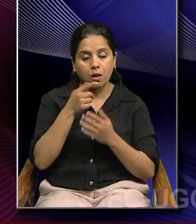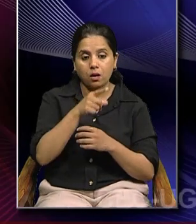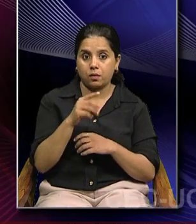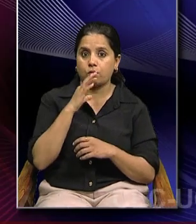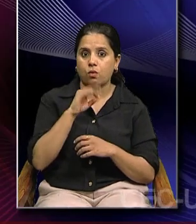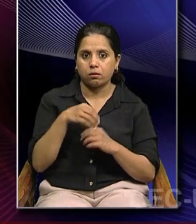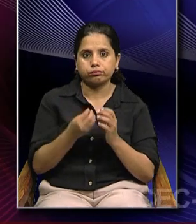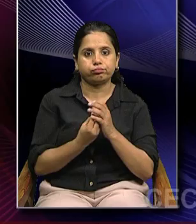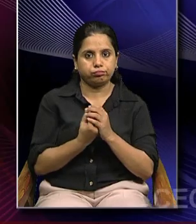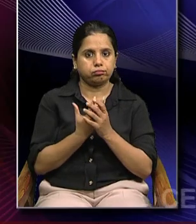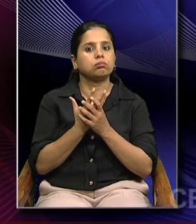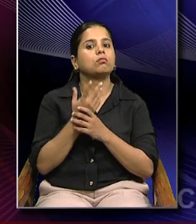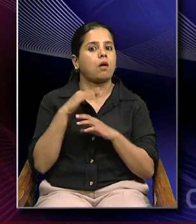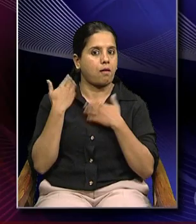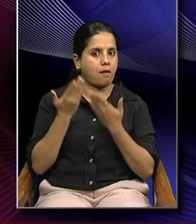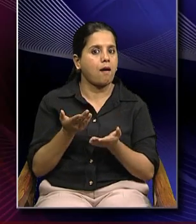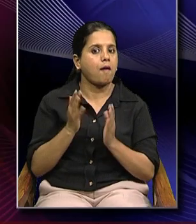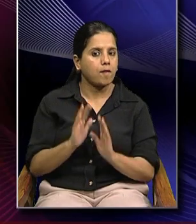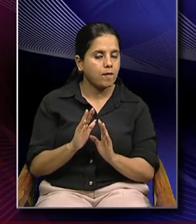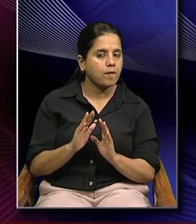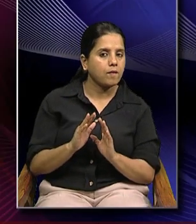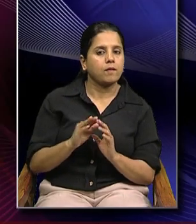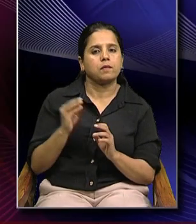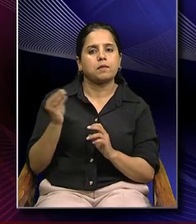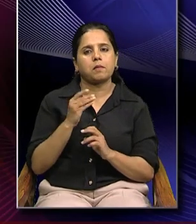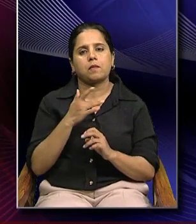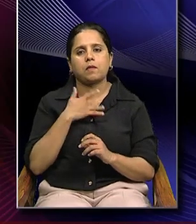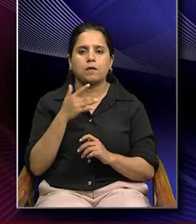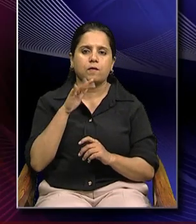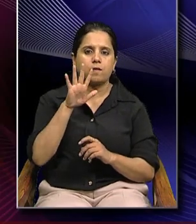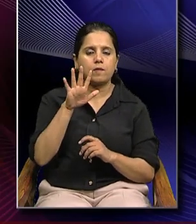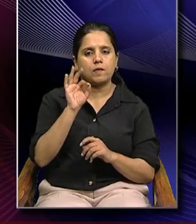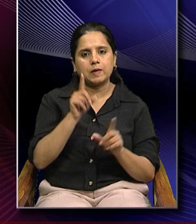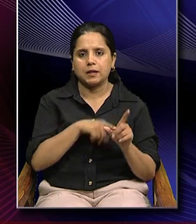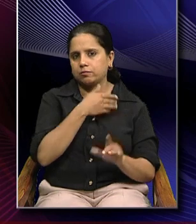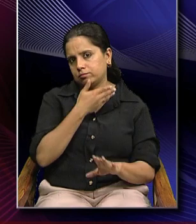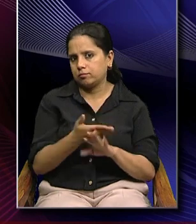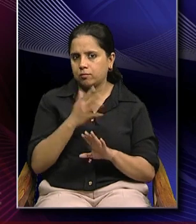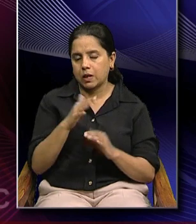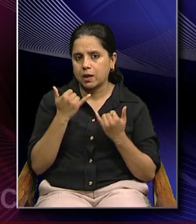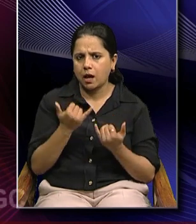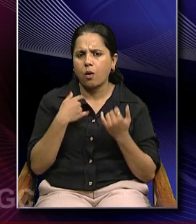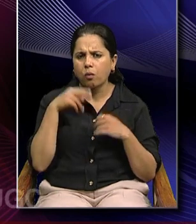actually evolved itself over a period of say 5 decades, and now we are finding